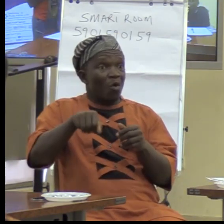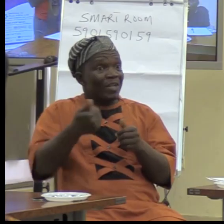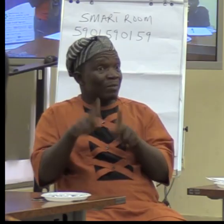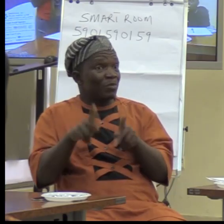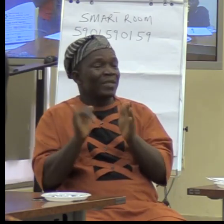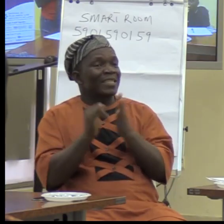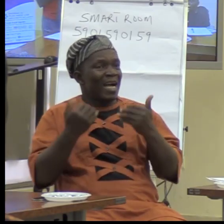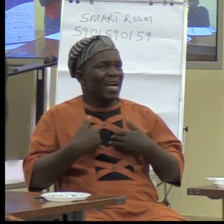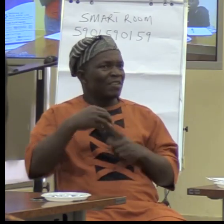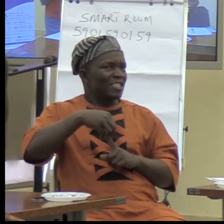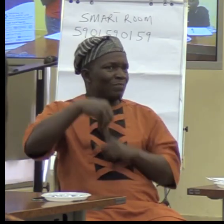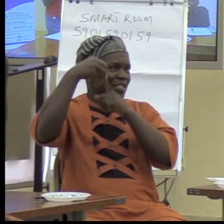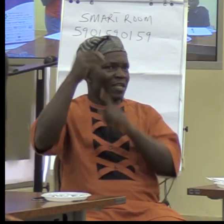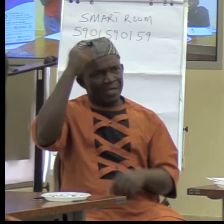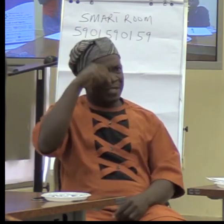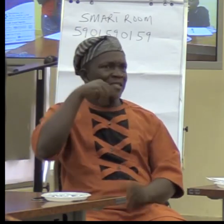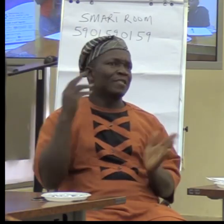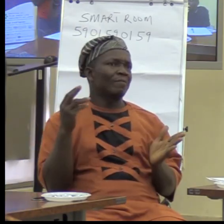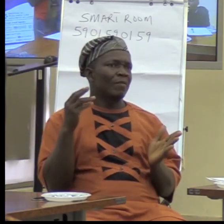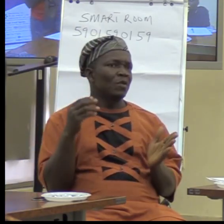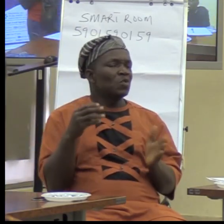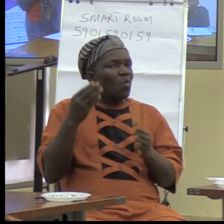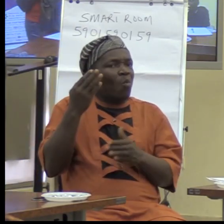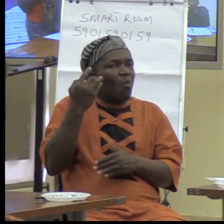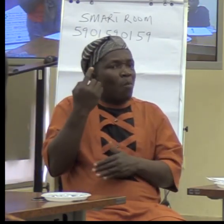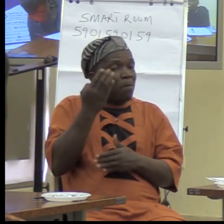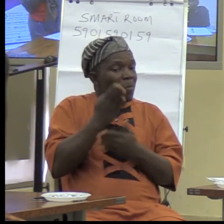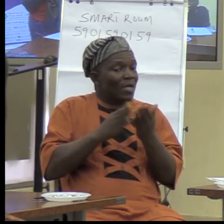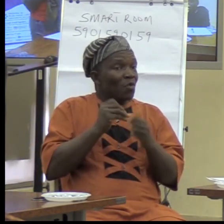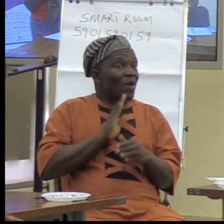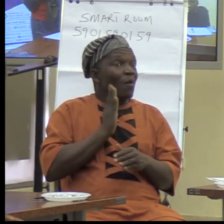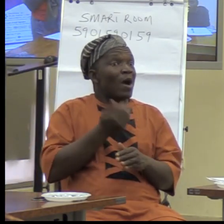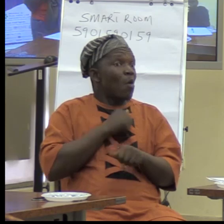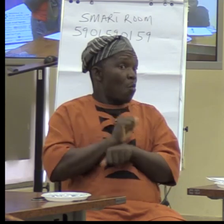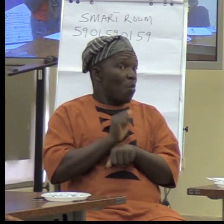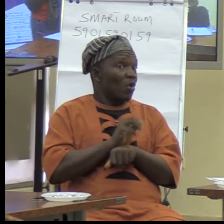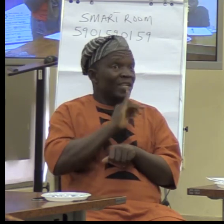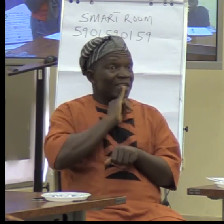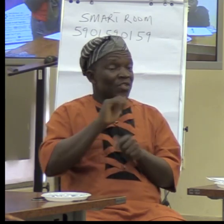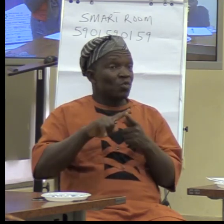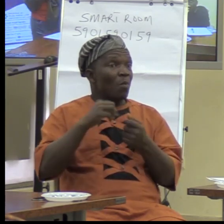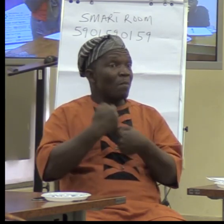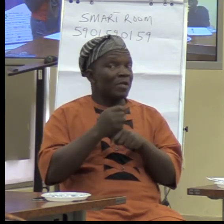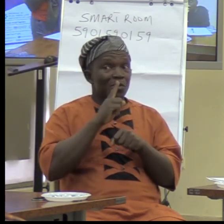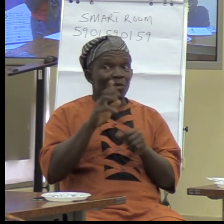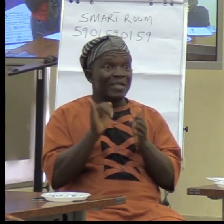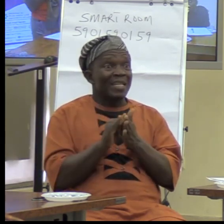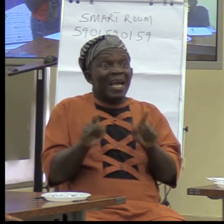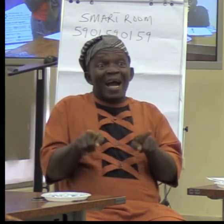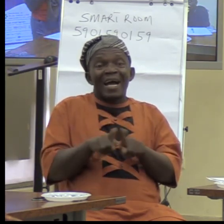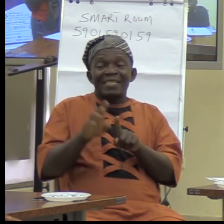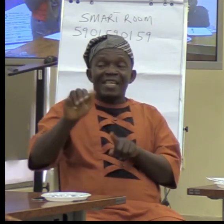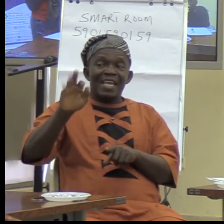needs. So part of our work is, of course, to ensure that as new technologies like artificial intelligence